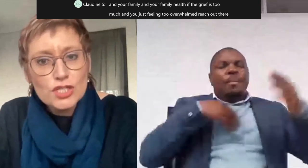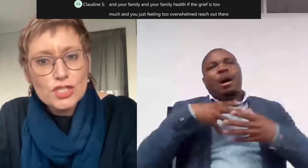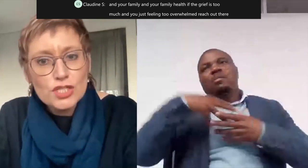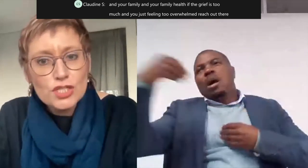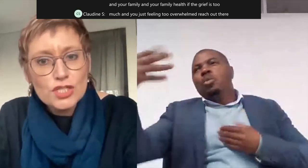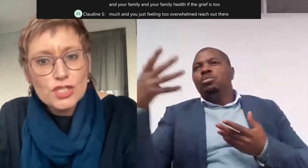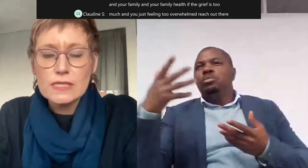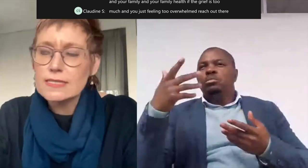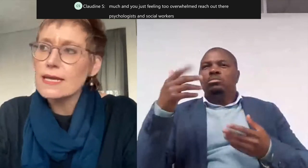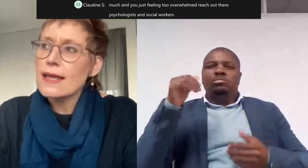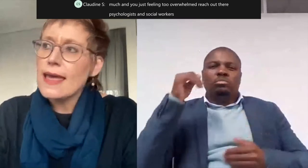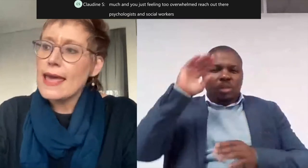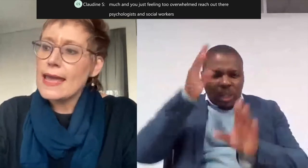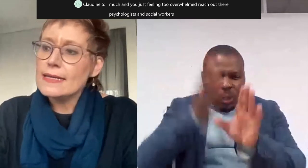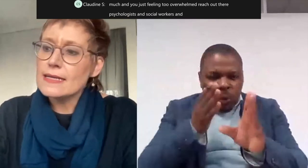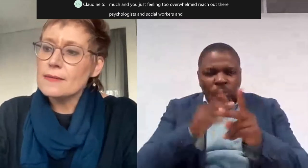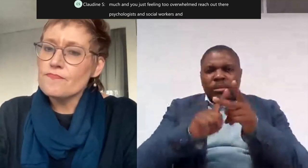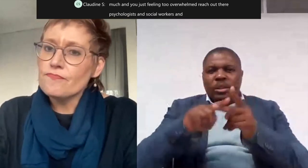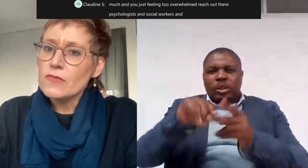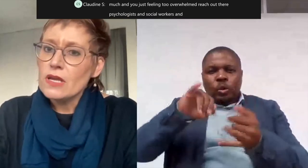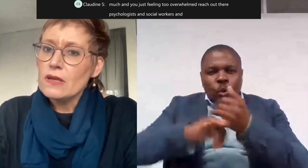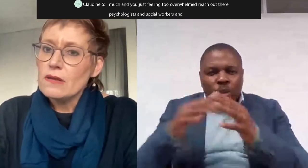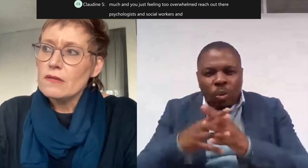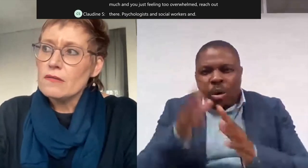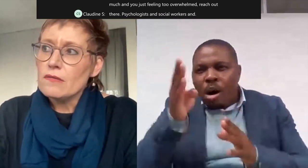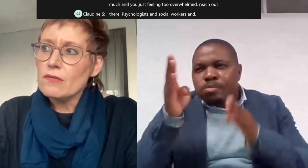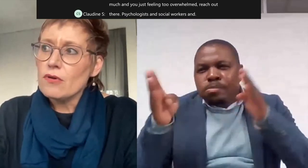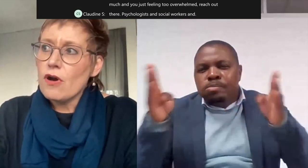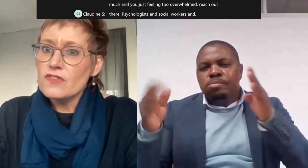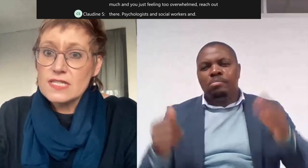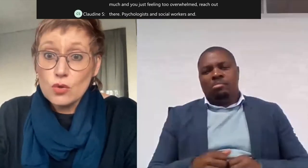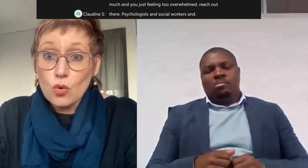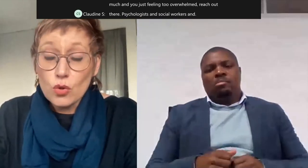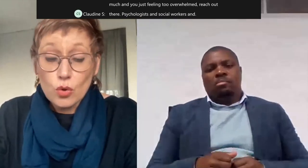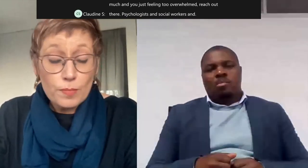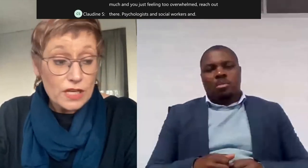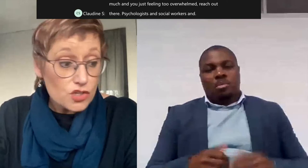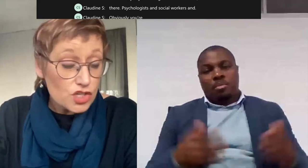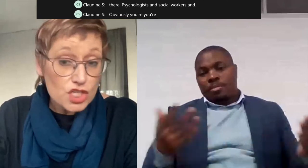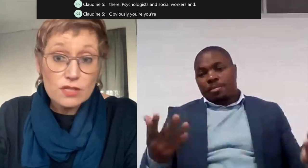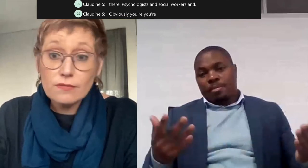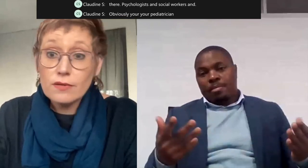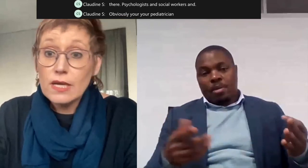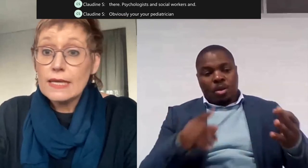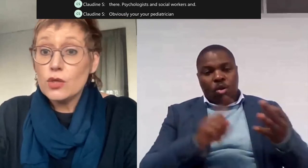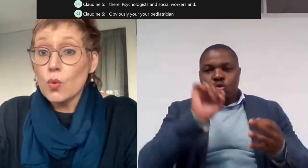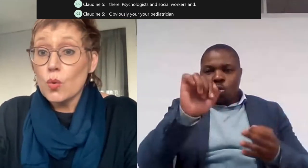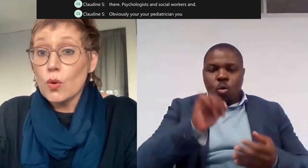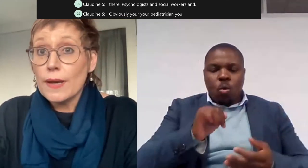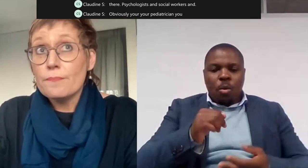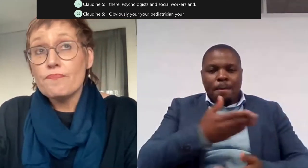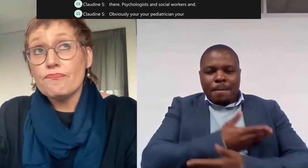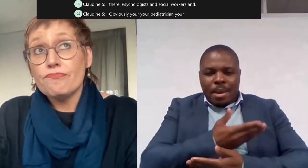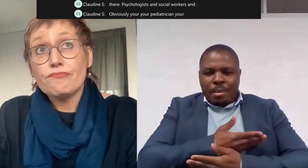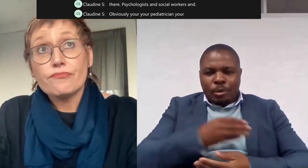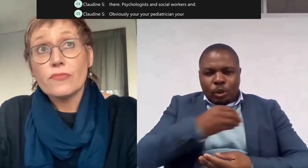are psychologists and social workers, and obviously your pediatrician,